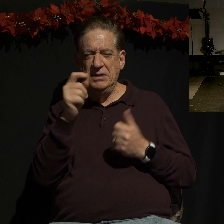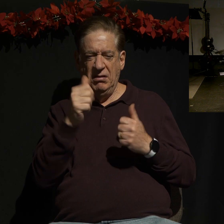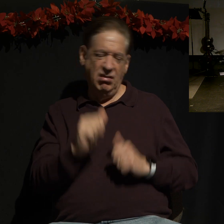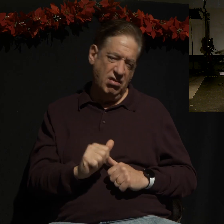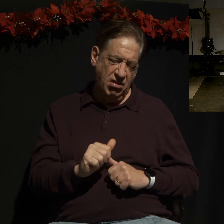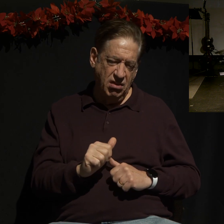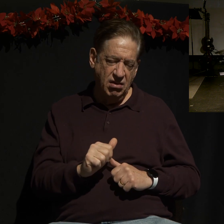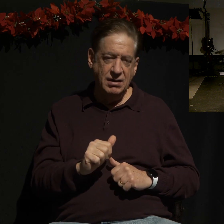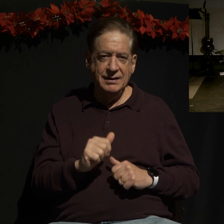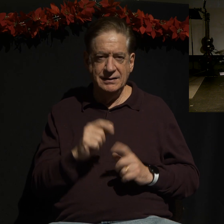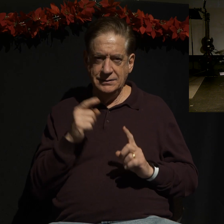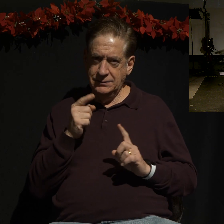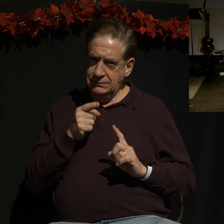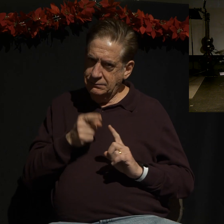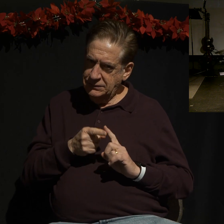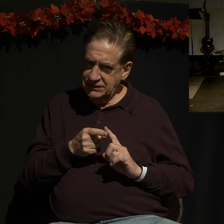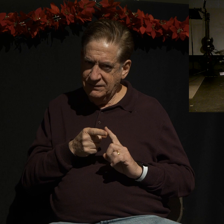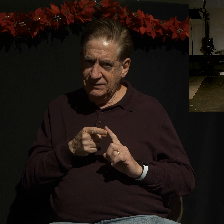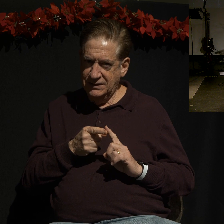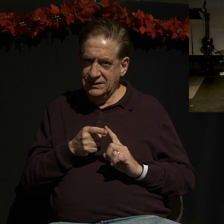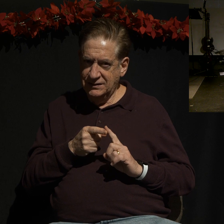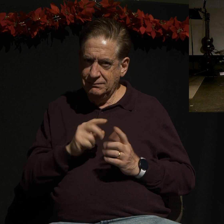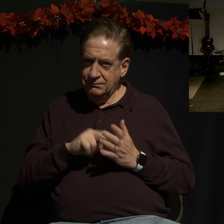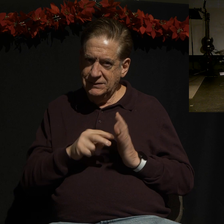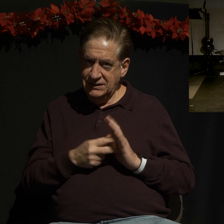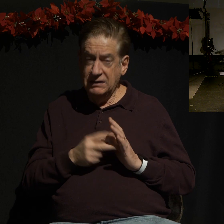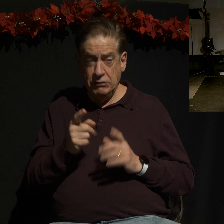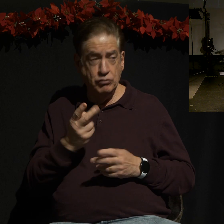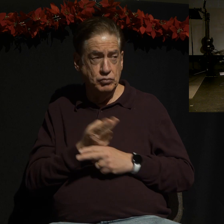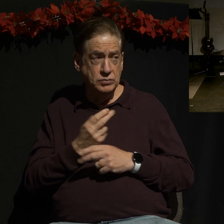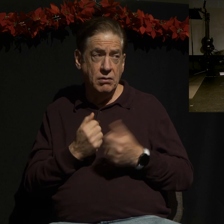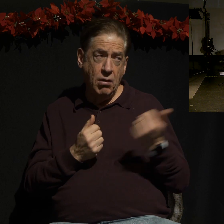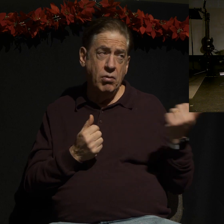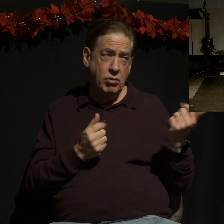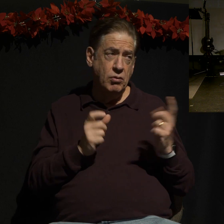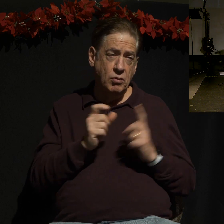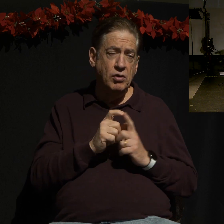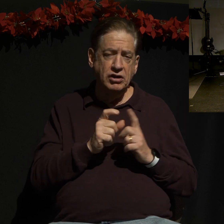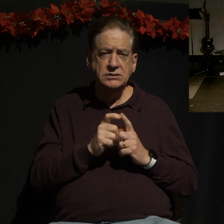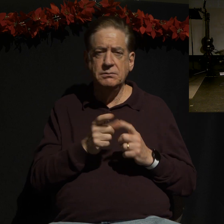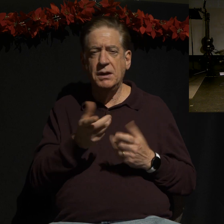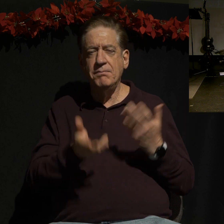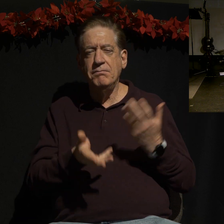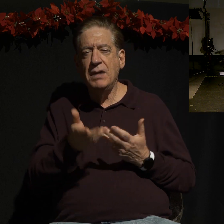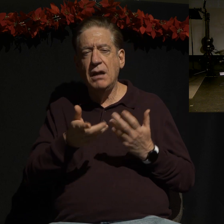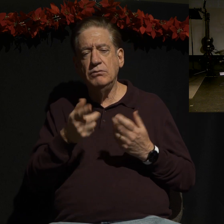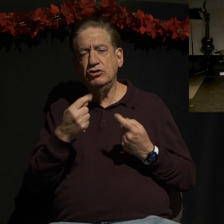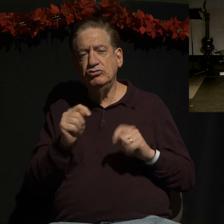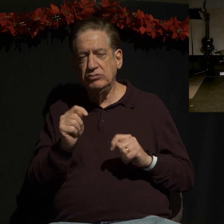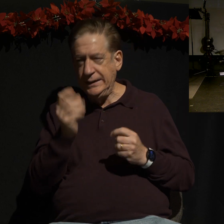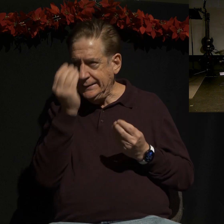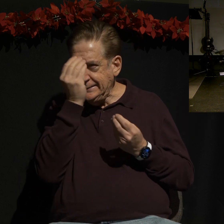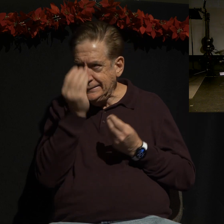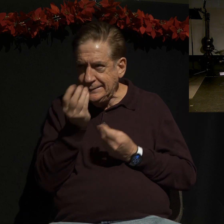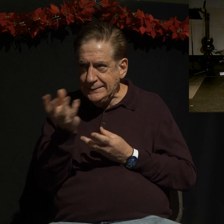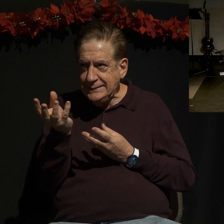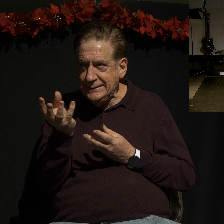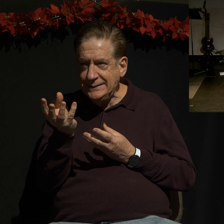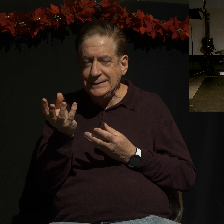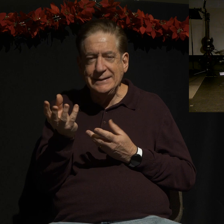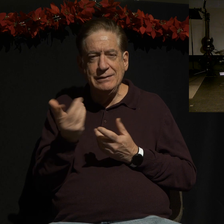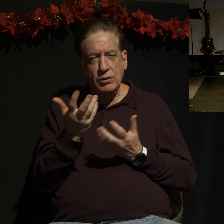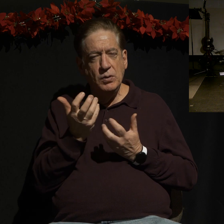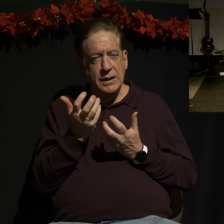very specific connotation. You can use other words, and maybe you're trying to relay this to somebody and you